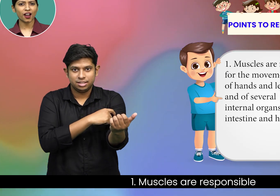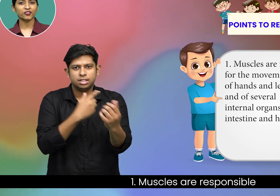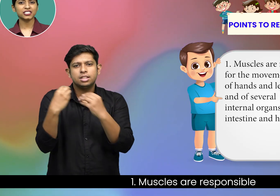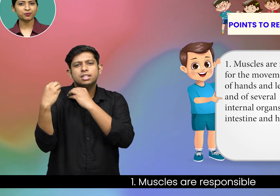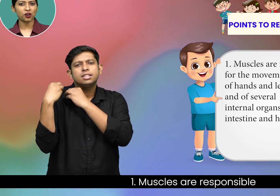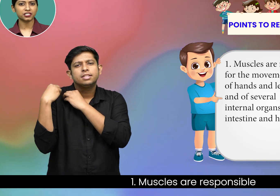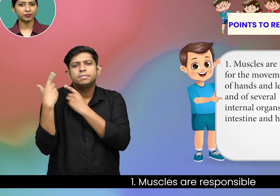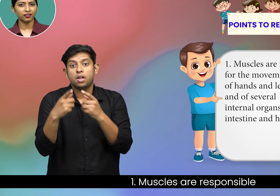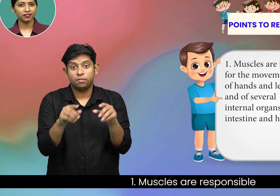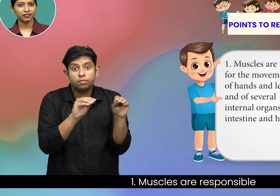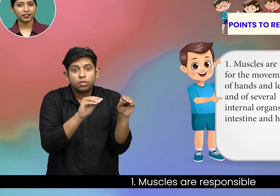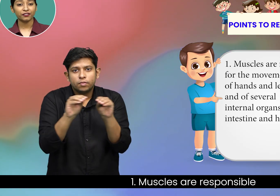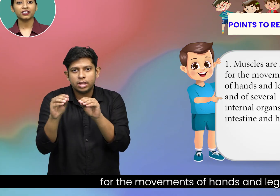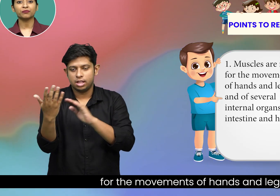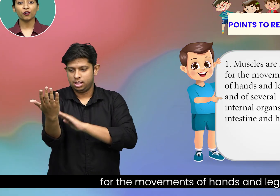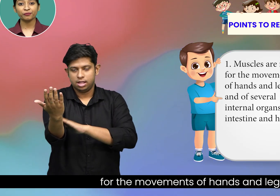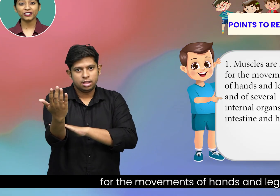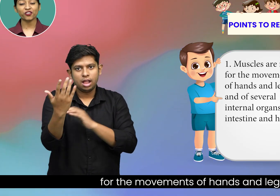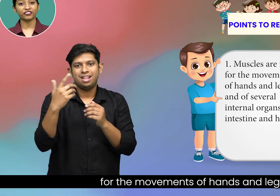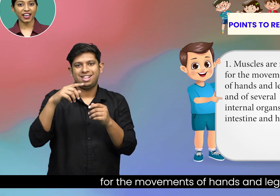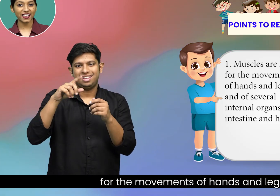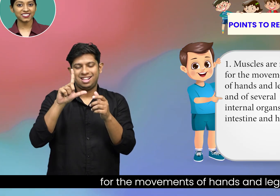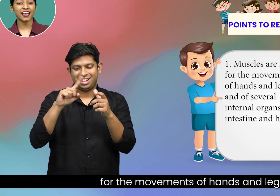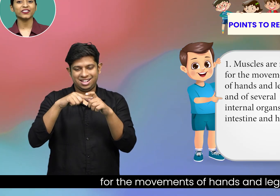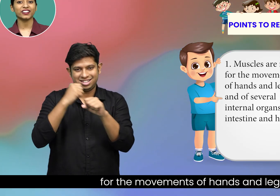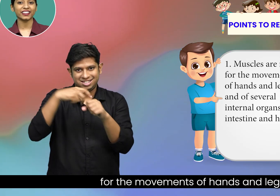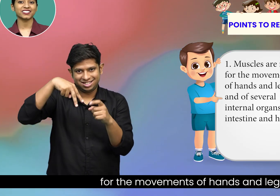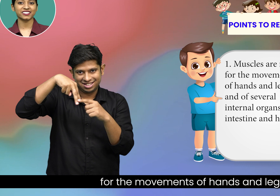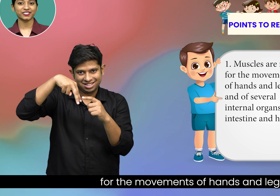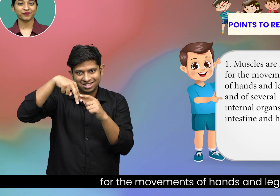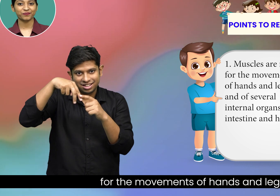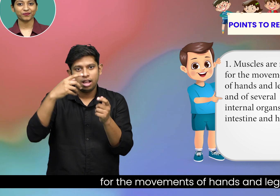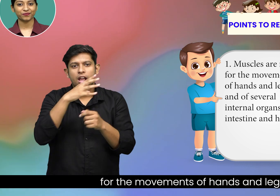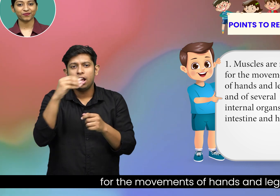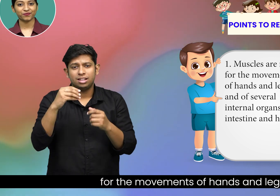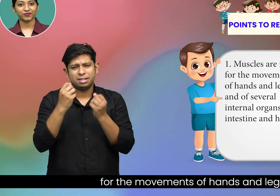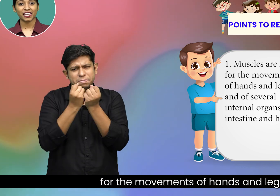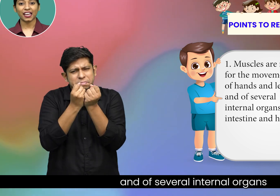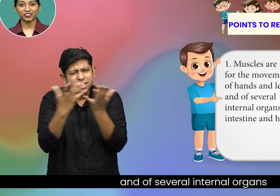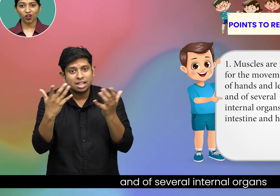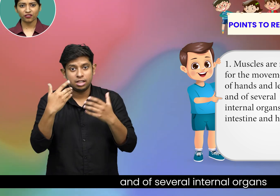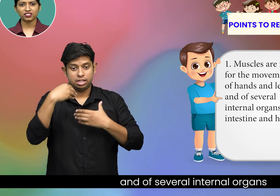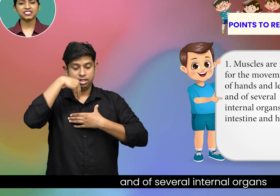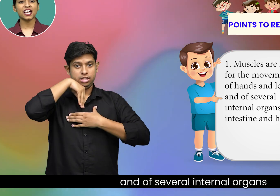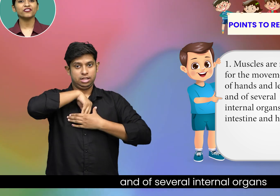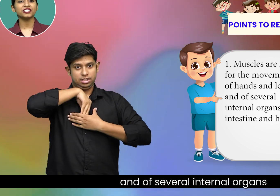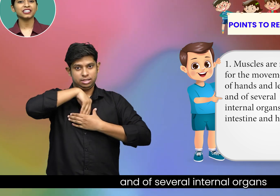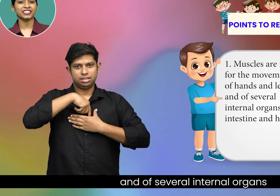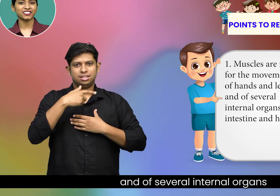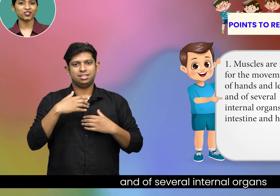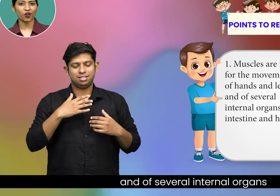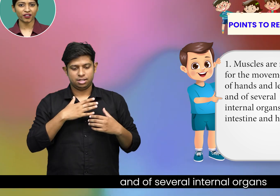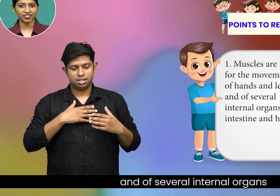Muscles are responsible for the movement of hands and legs and of